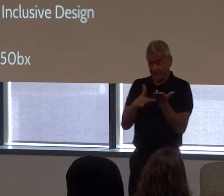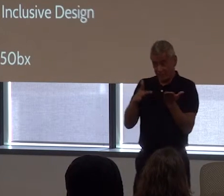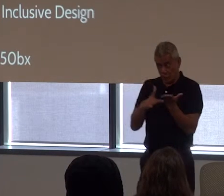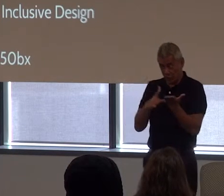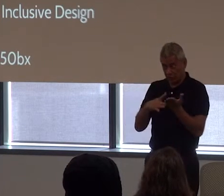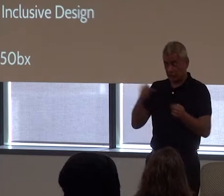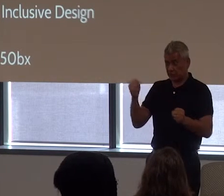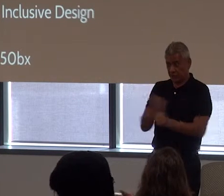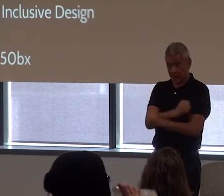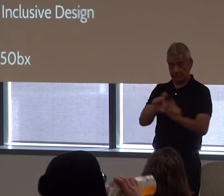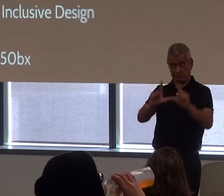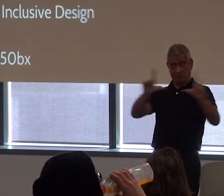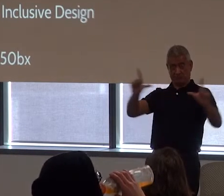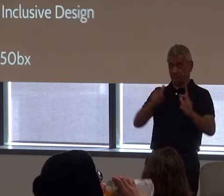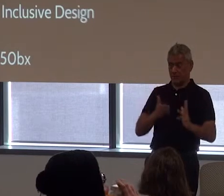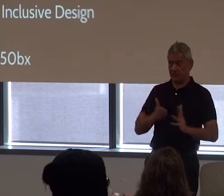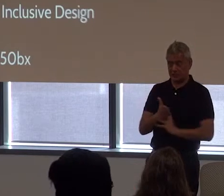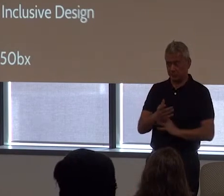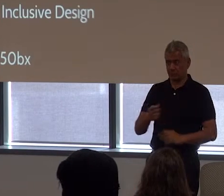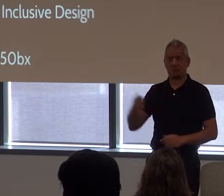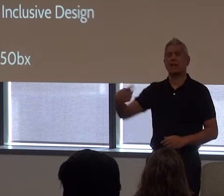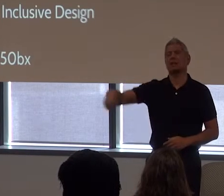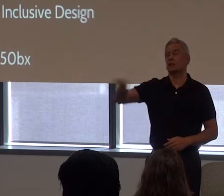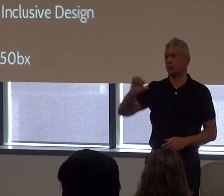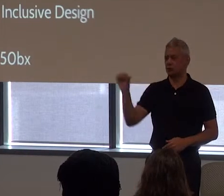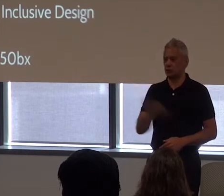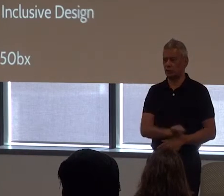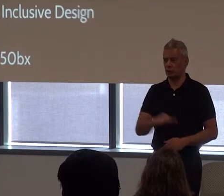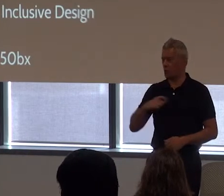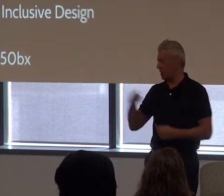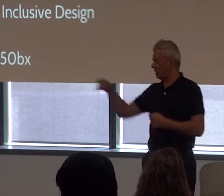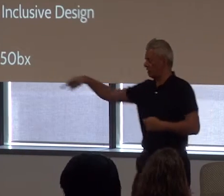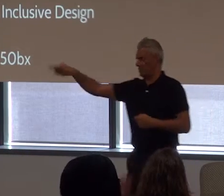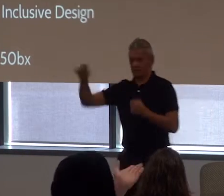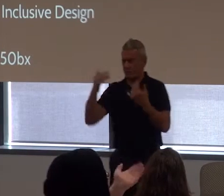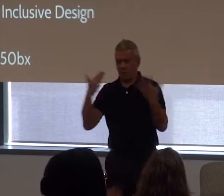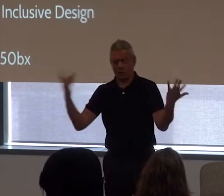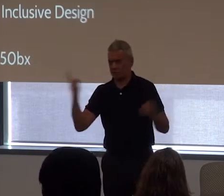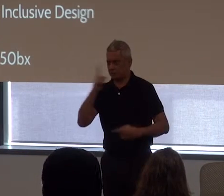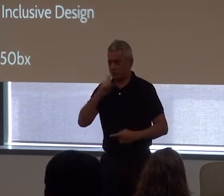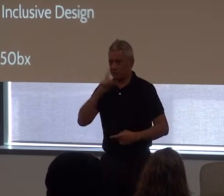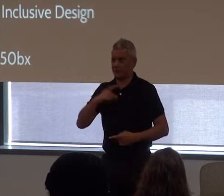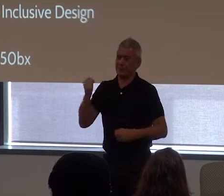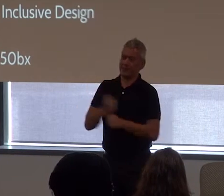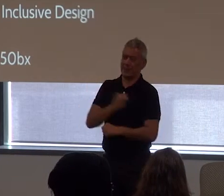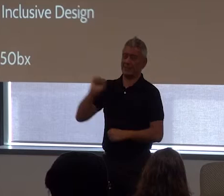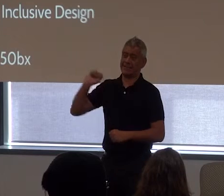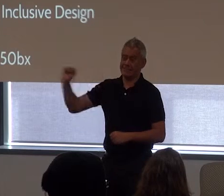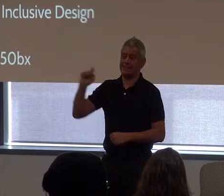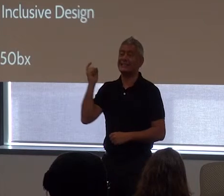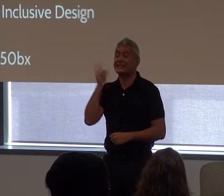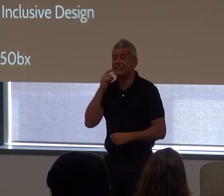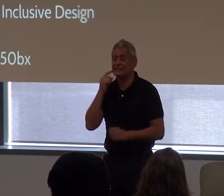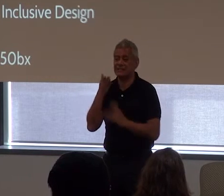think that we should. Just why do we spend so much on SEO? We want to be the best. Why not be the best at accessibility?